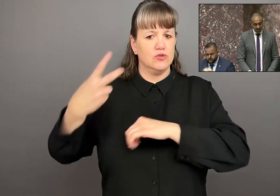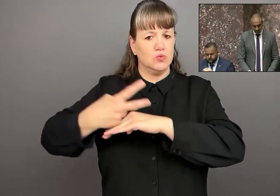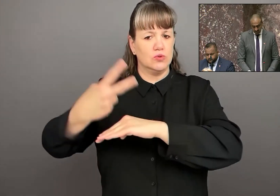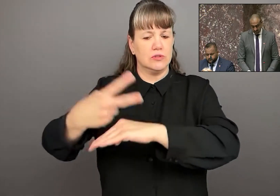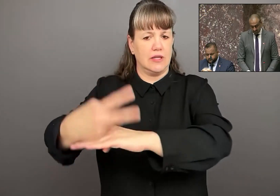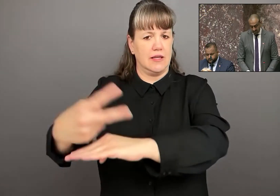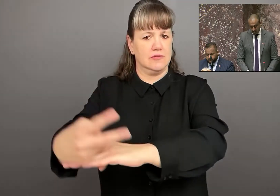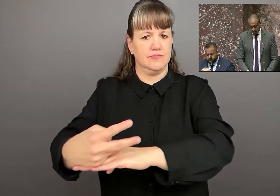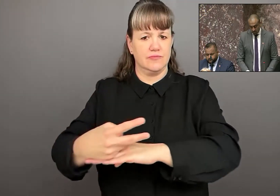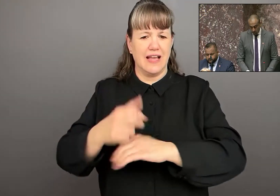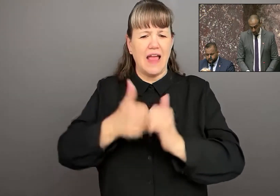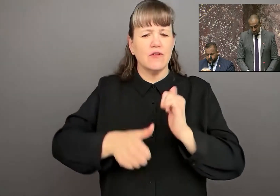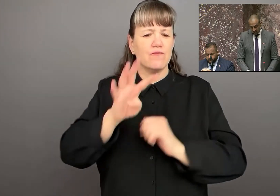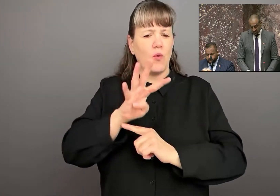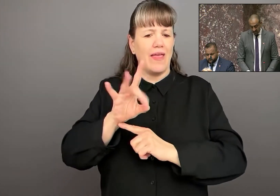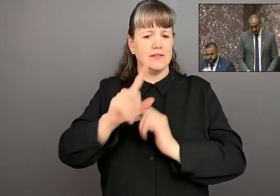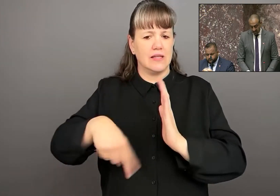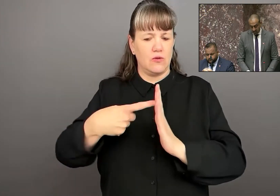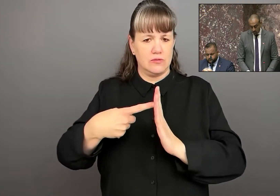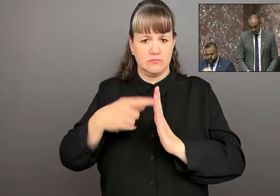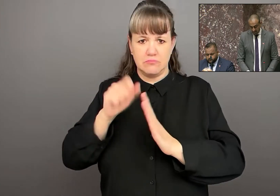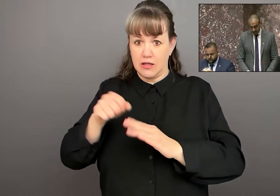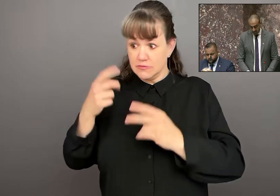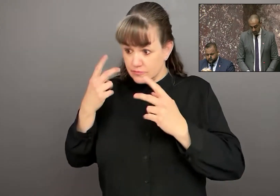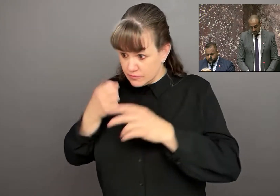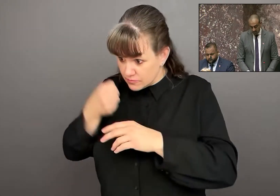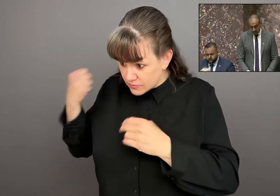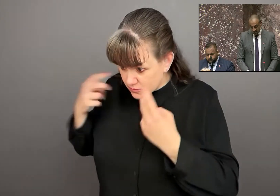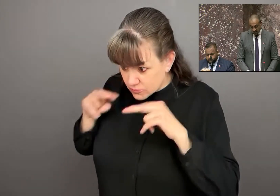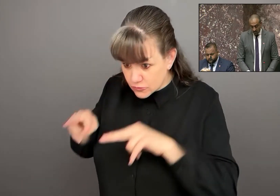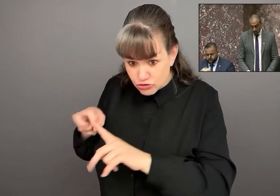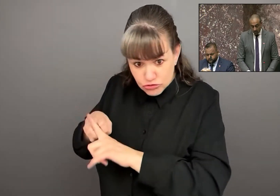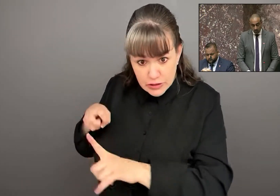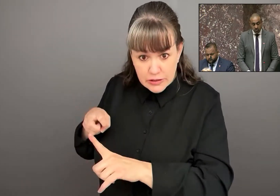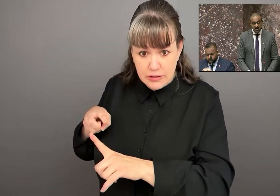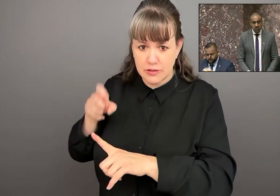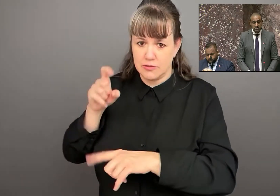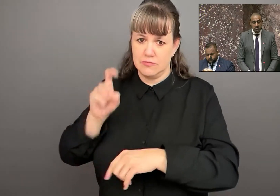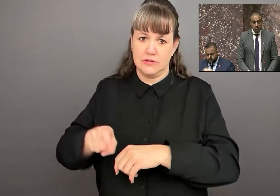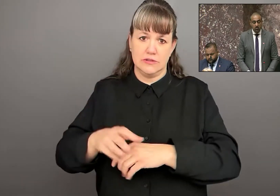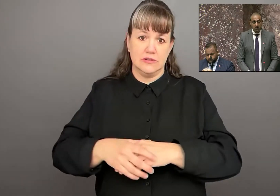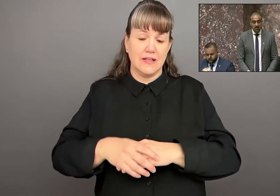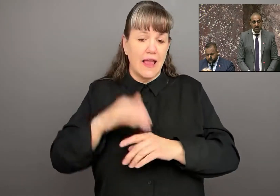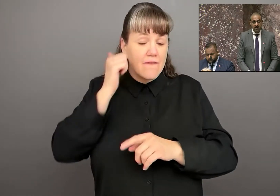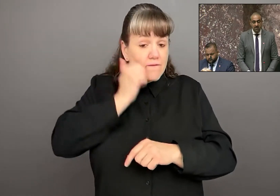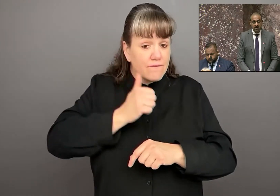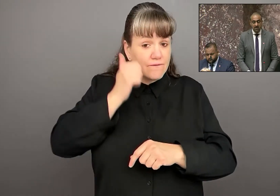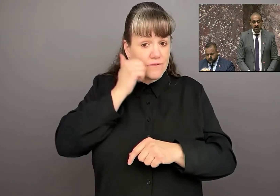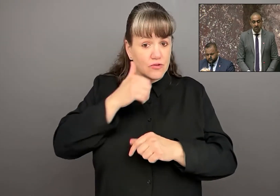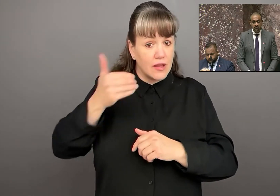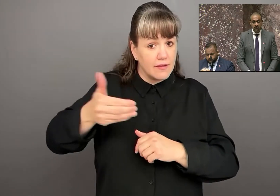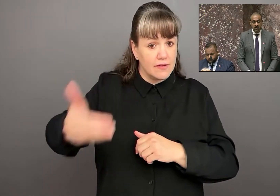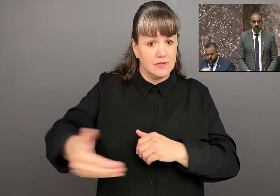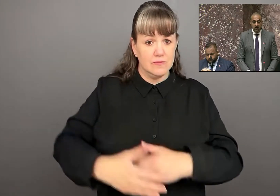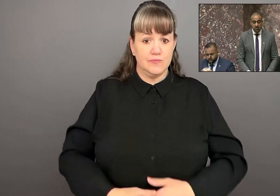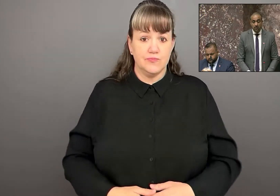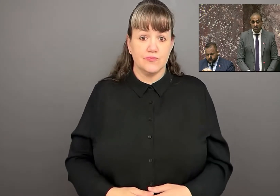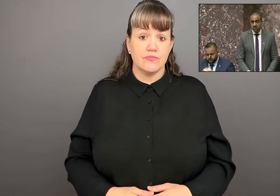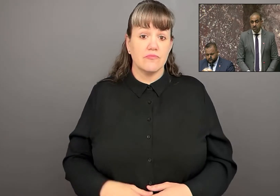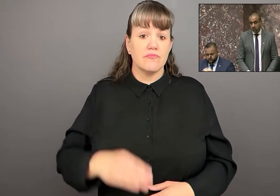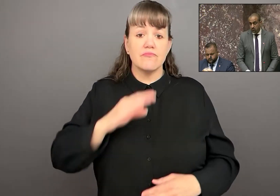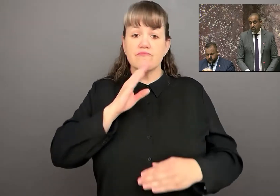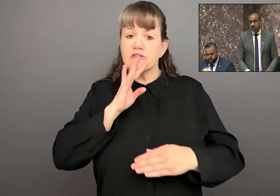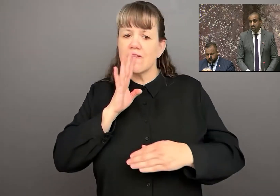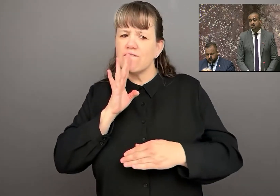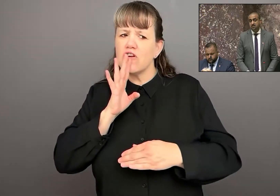and a checklist to see who is coming in and who is coming out. All those changes were made in